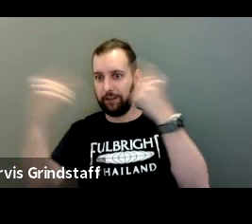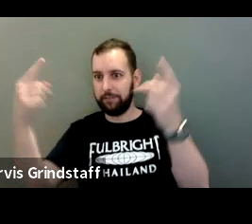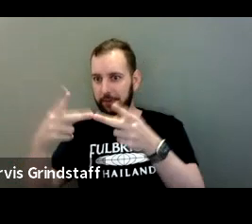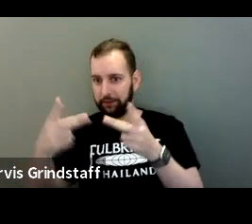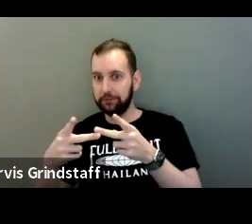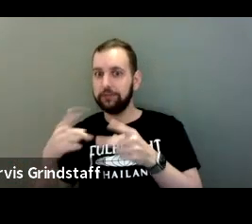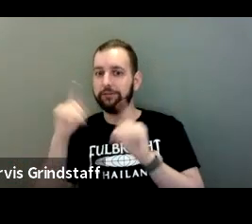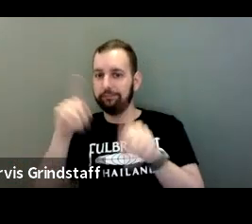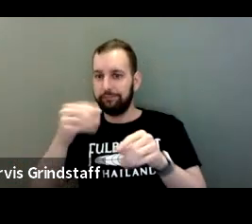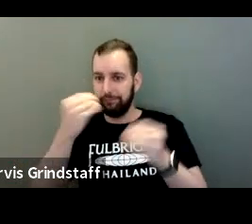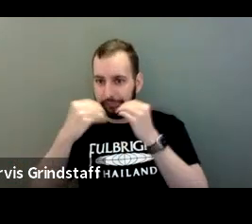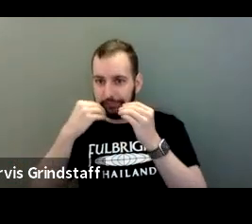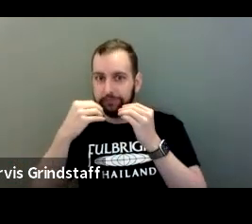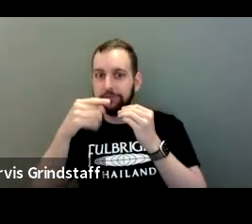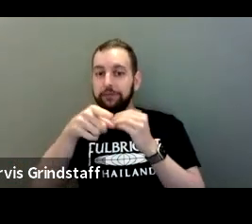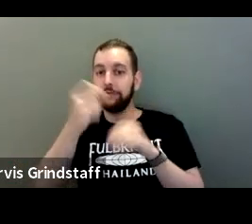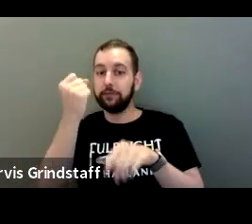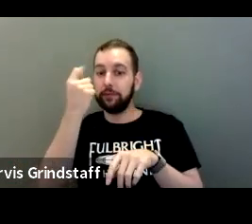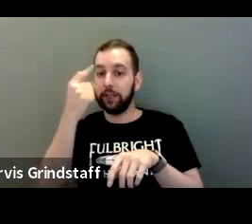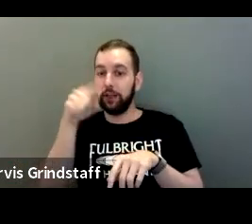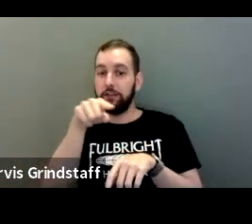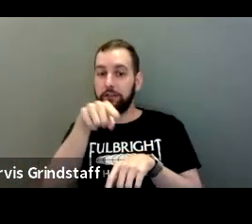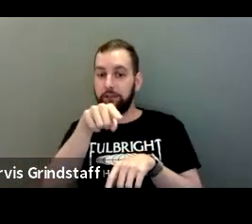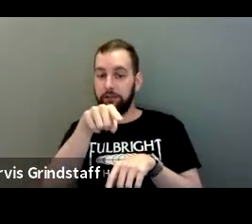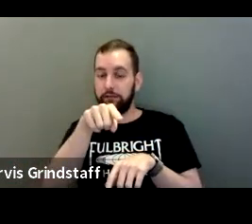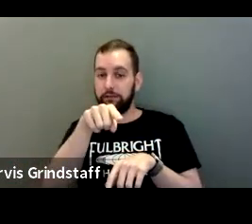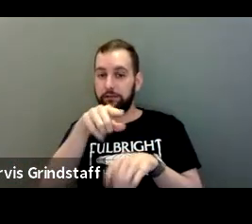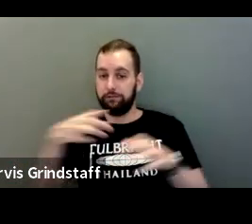Then this is also Jack Pui curry rice.